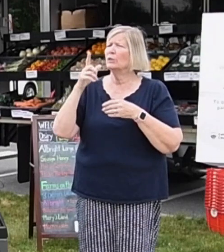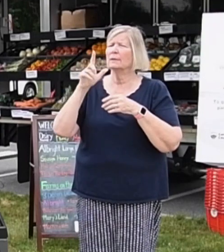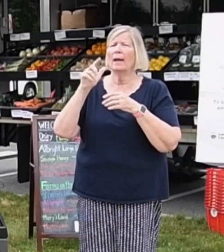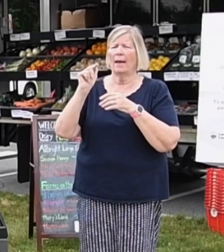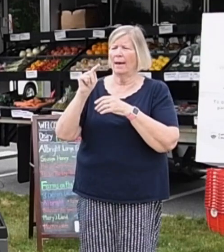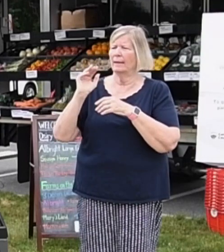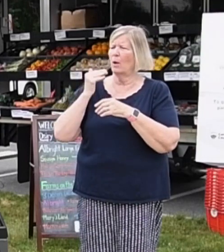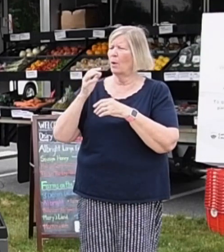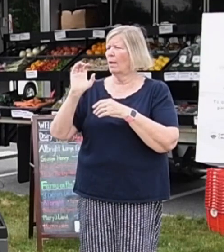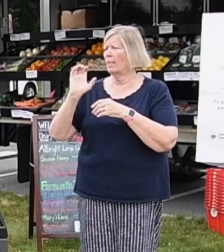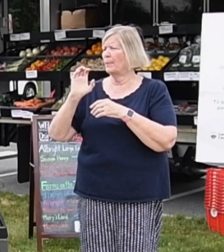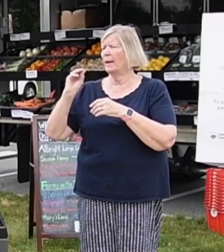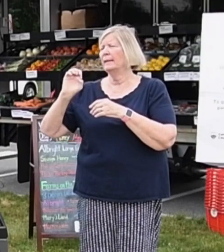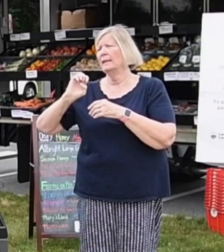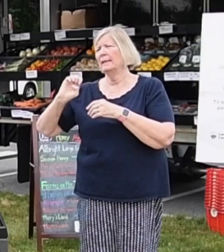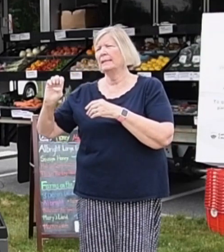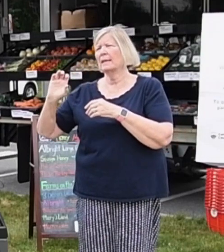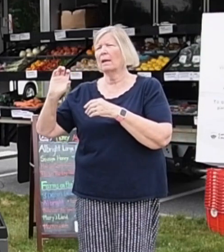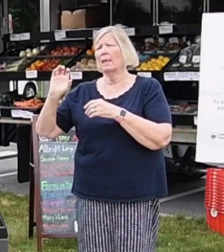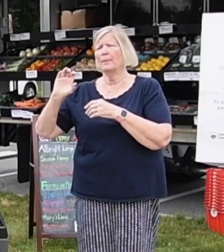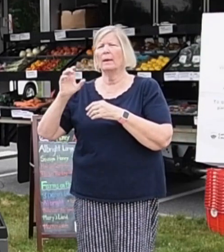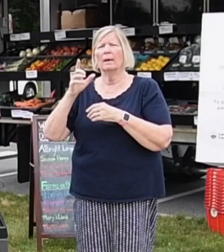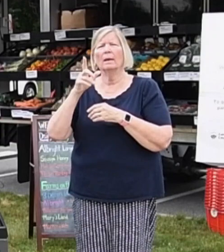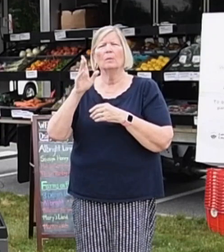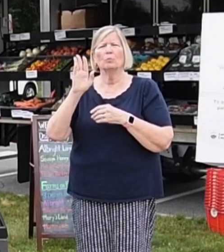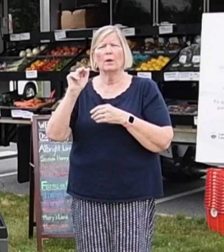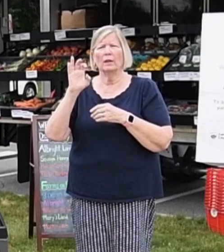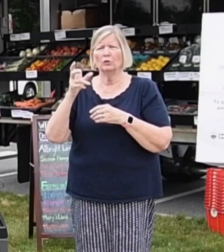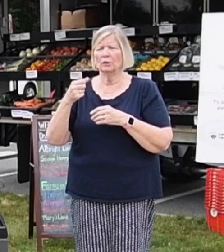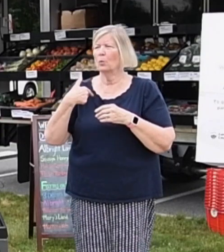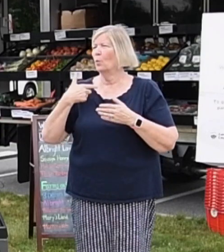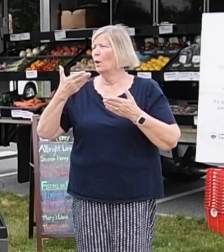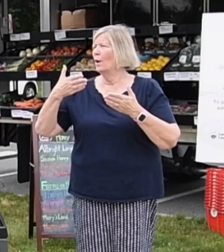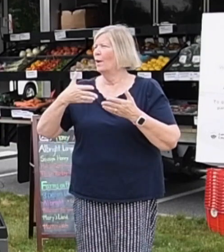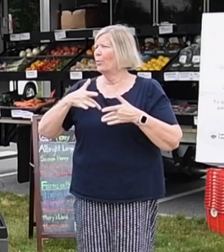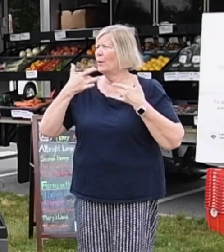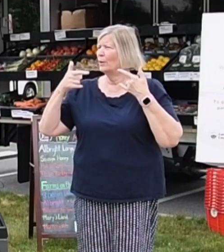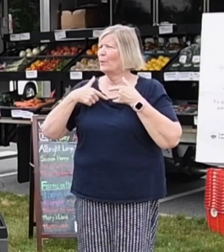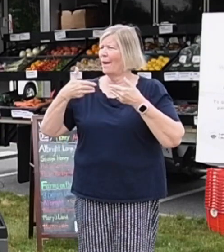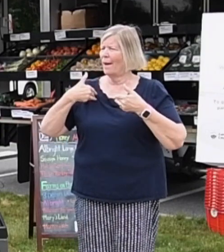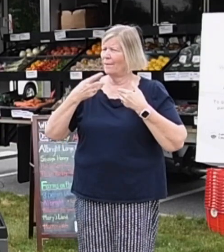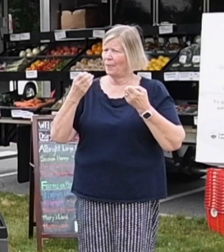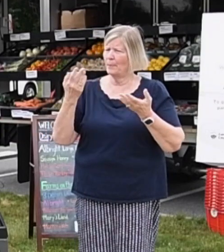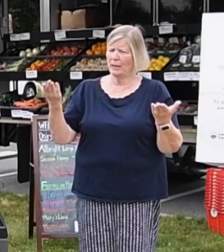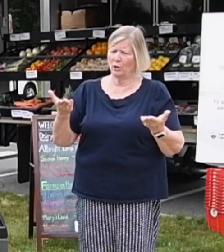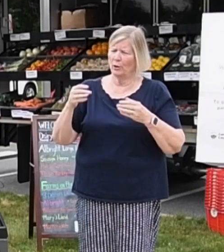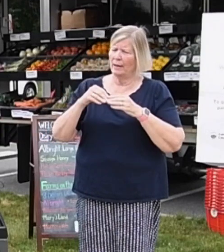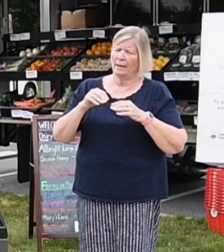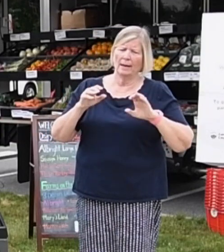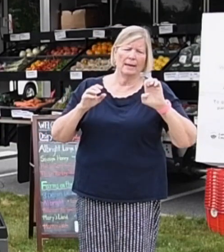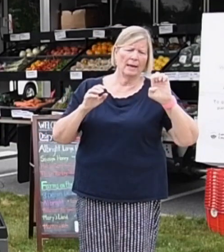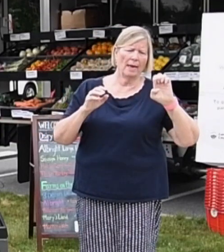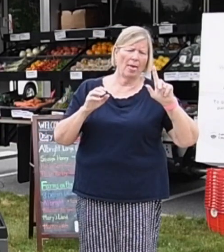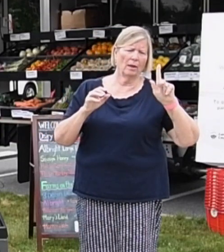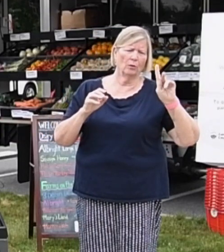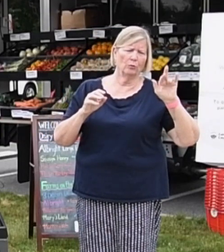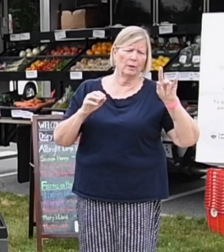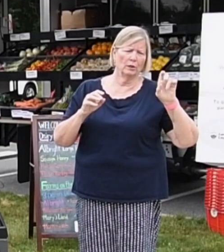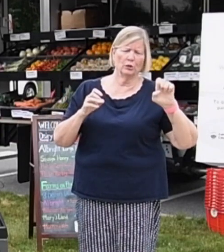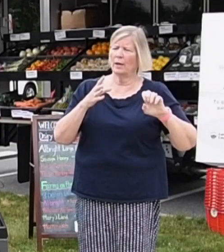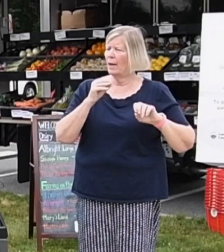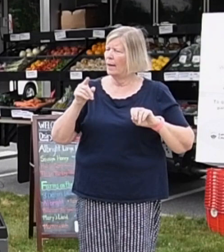branches. We are excited to welcome the Roving Radish Mobile Market to our East Columbia and Elk Ridge branches and bring a